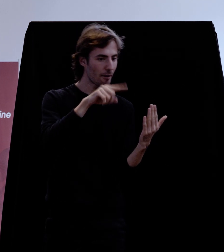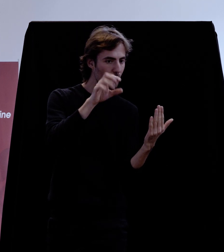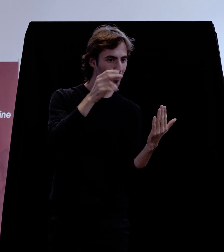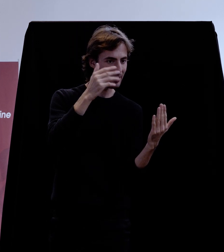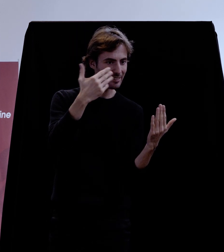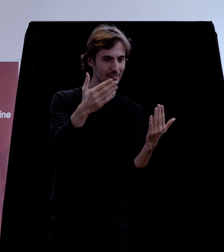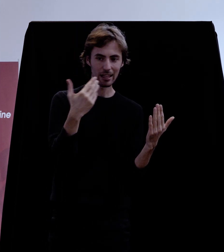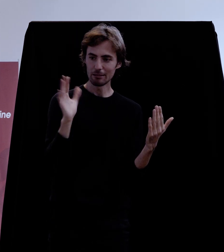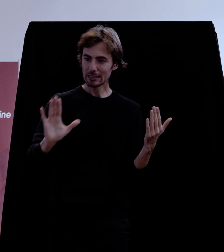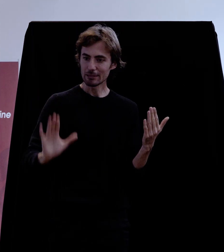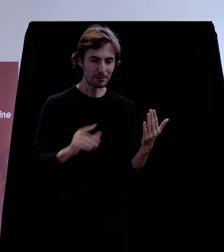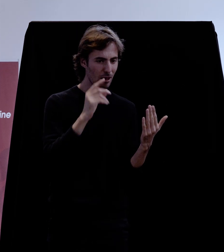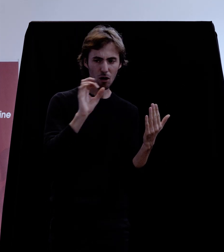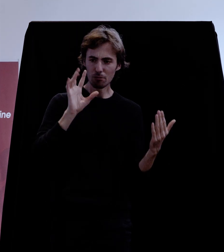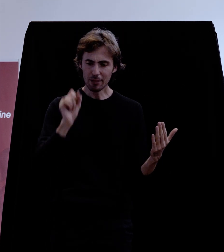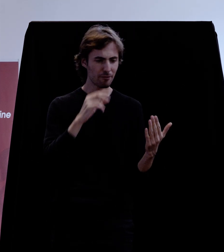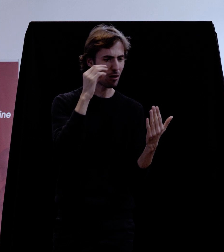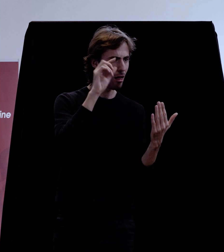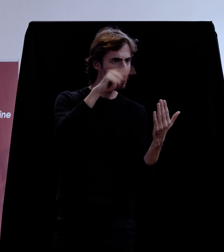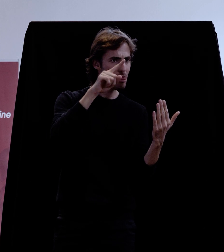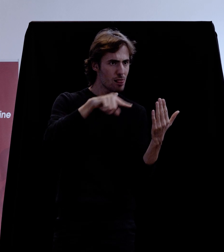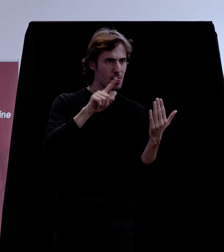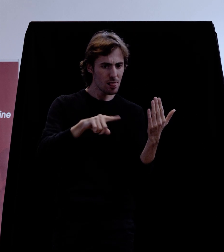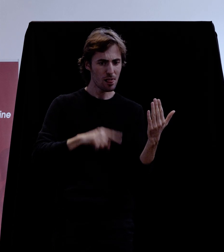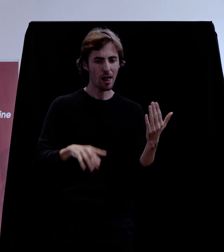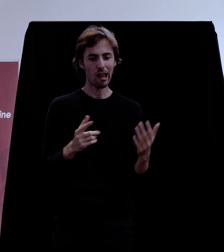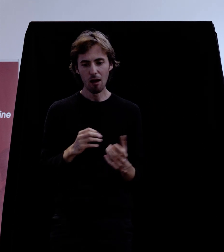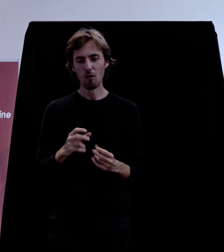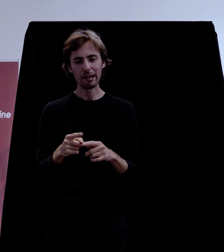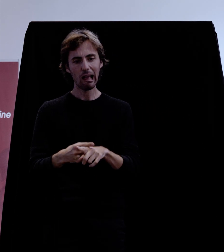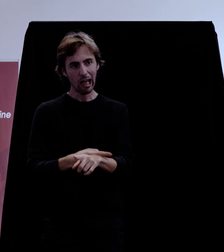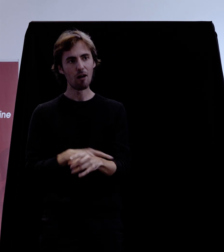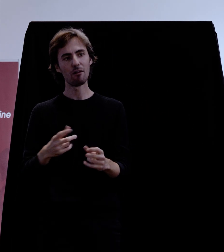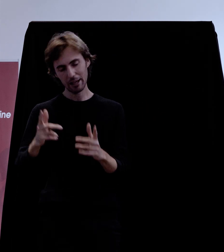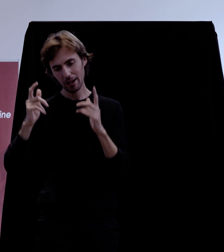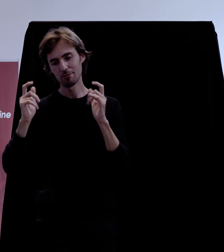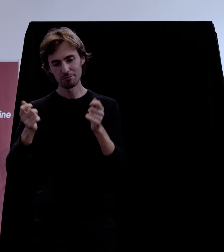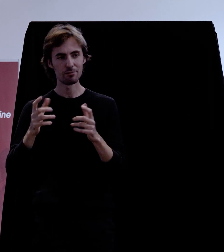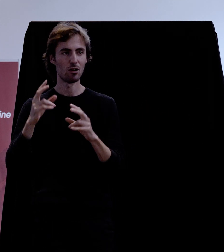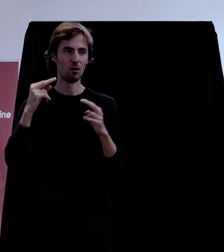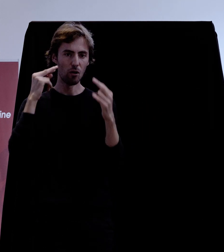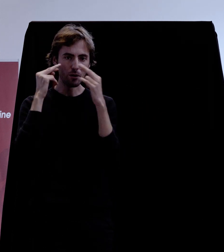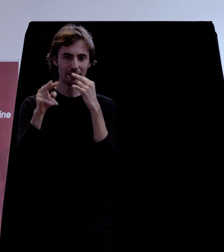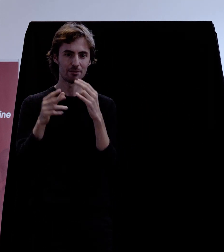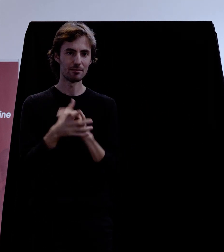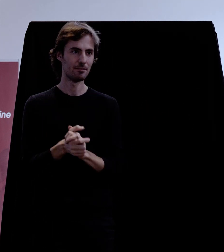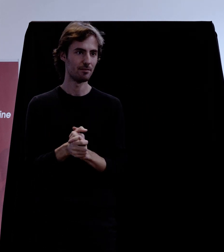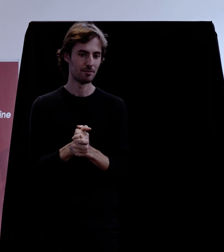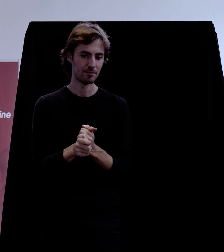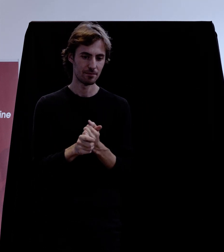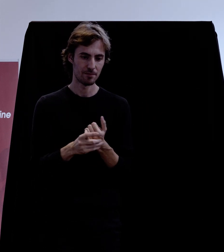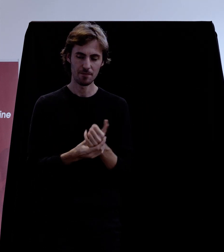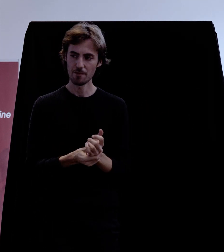checks, and you have autism. There's no blood test for it, right? So deficits in